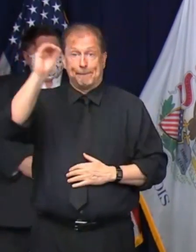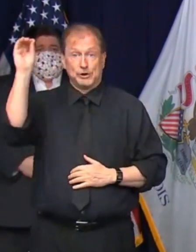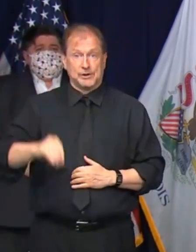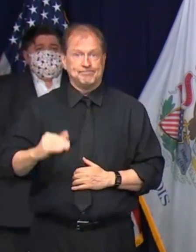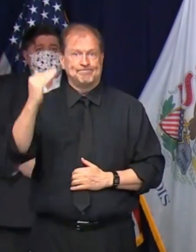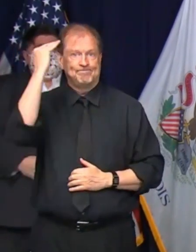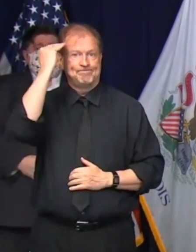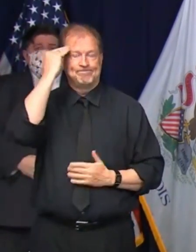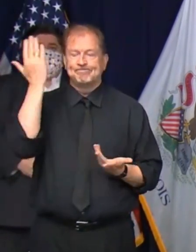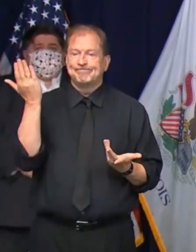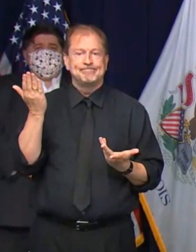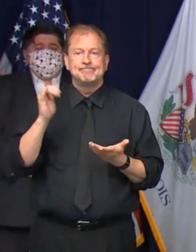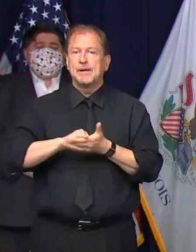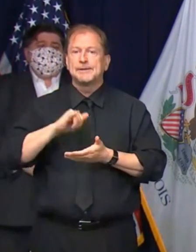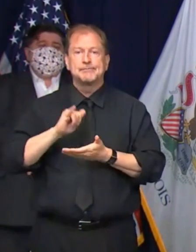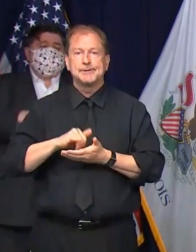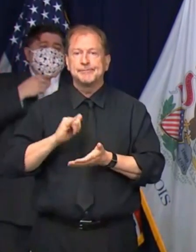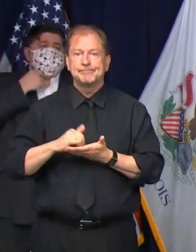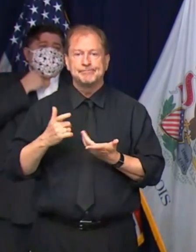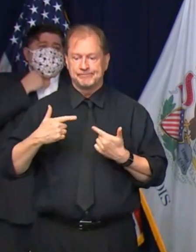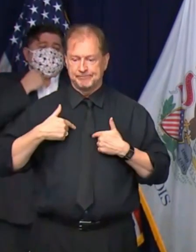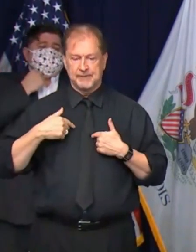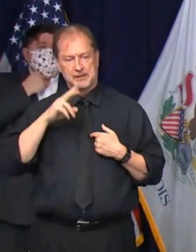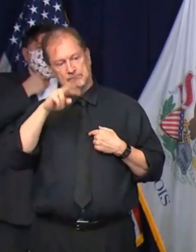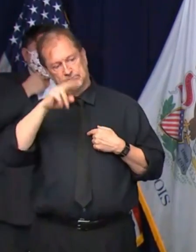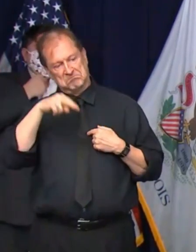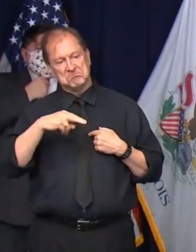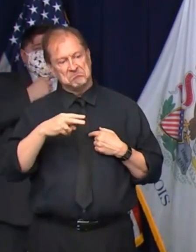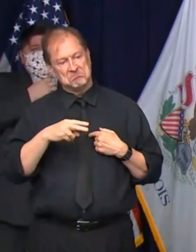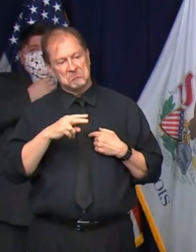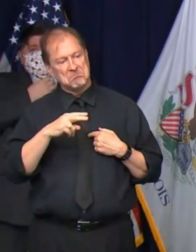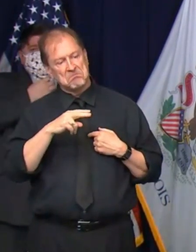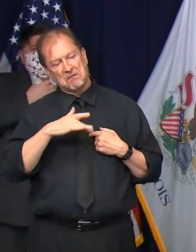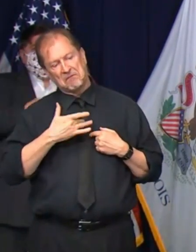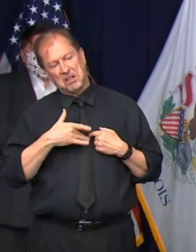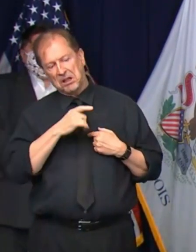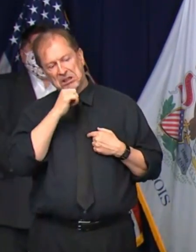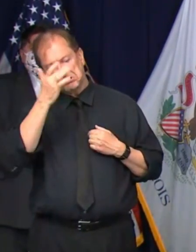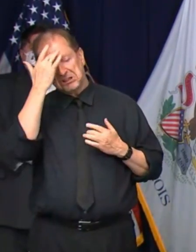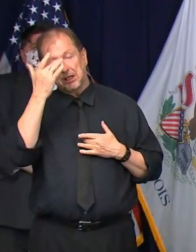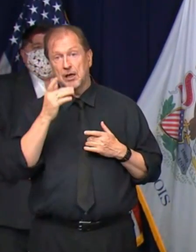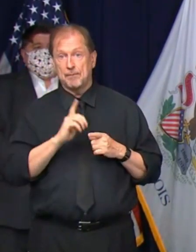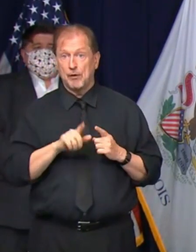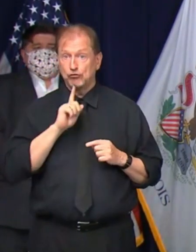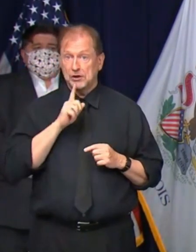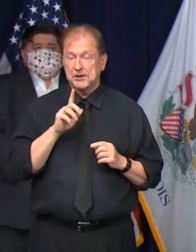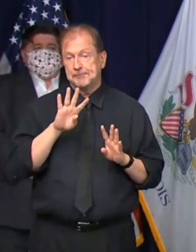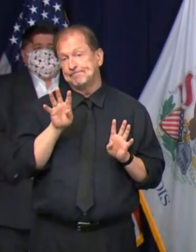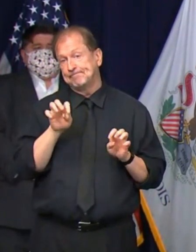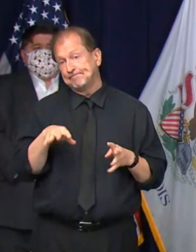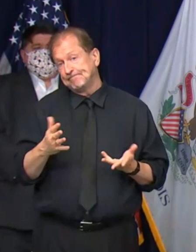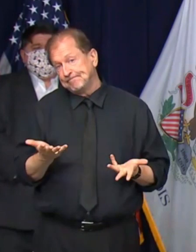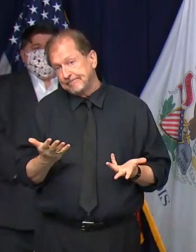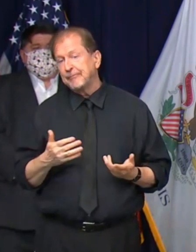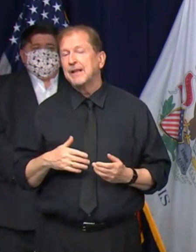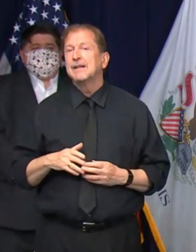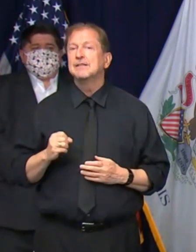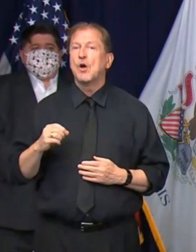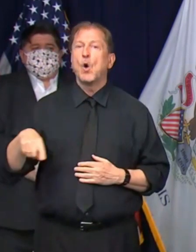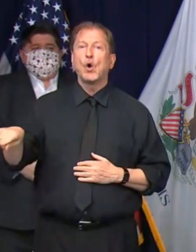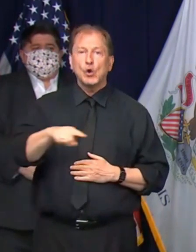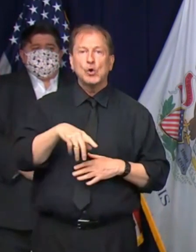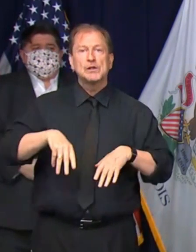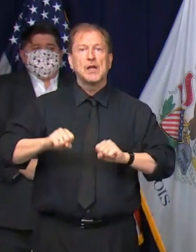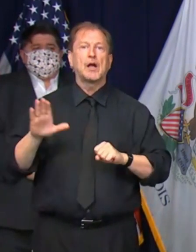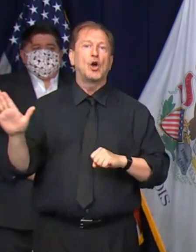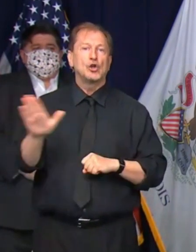harboring the virus or not, and that's a little bit of a wild card. And so again, you can